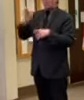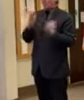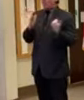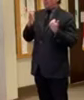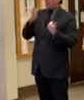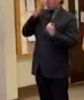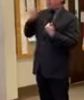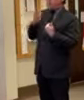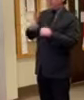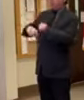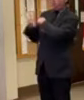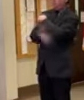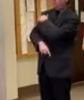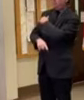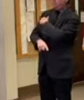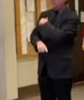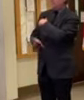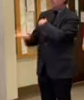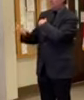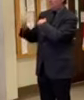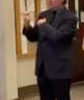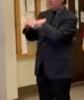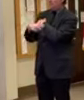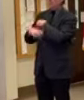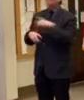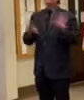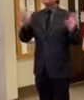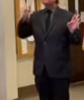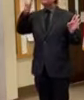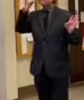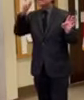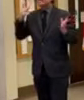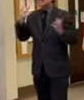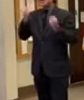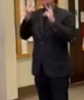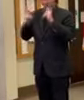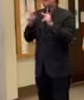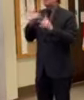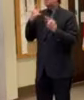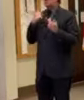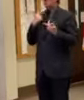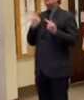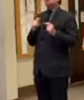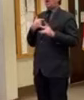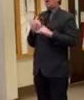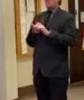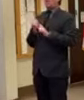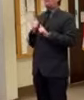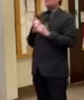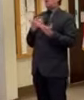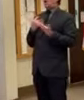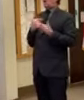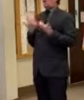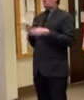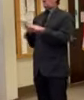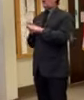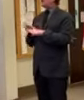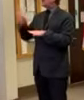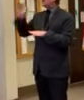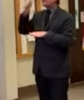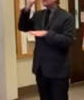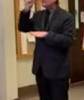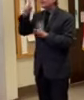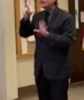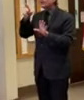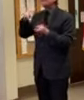I don't know if I can make this any clearer, that people are looking for a loophole here. This is affecting the lives of our citizens. People